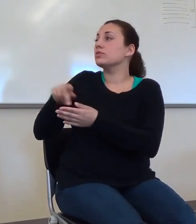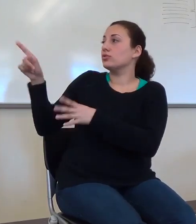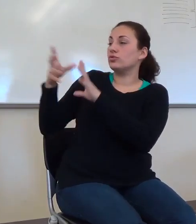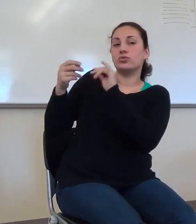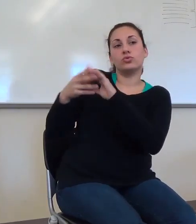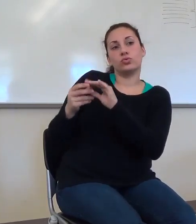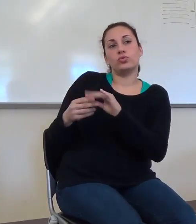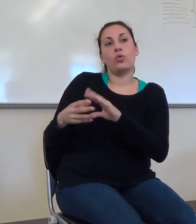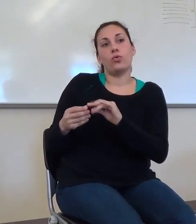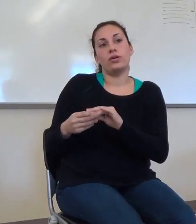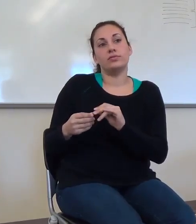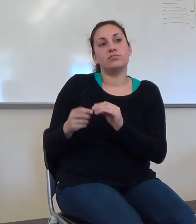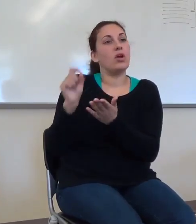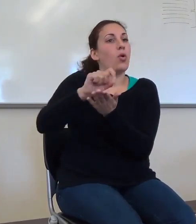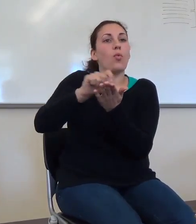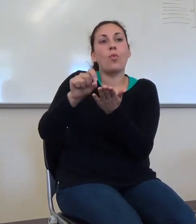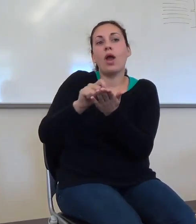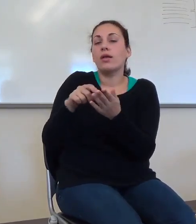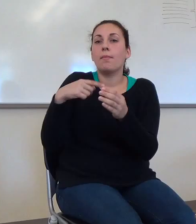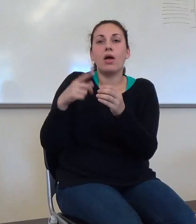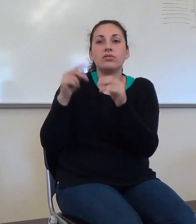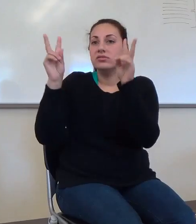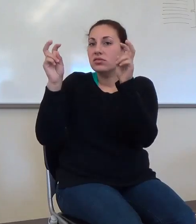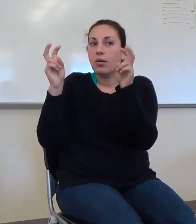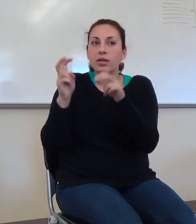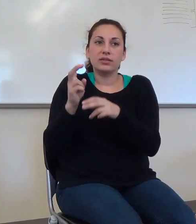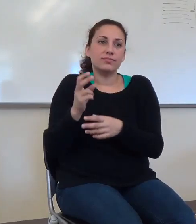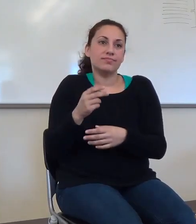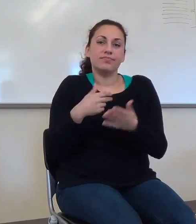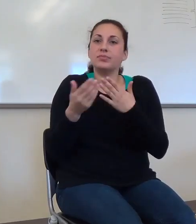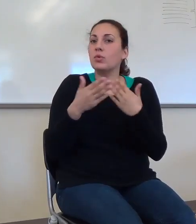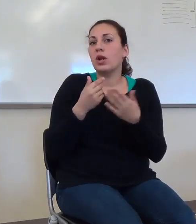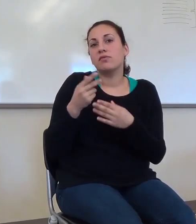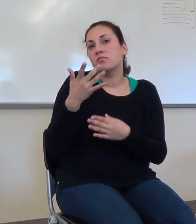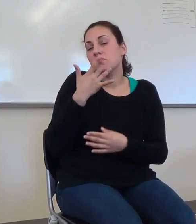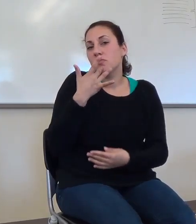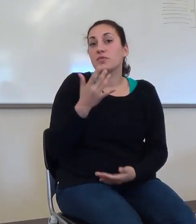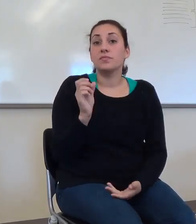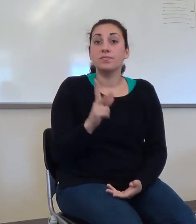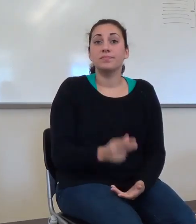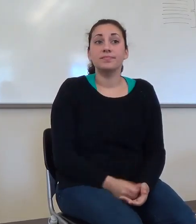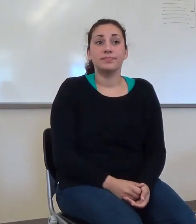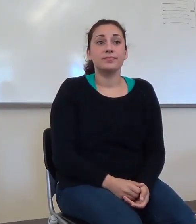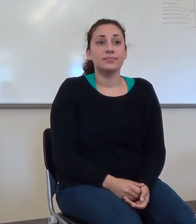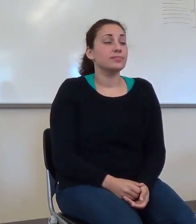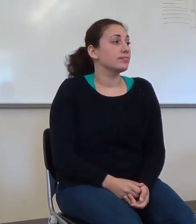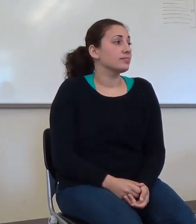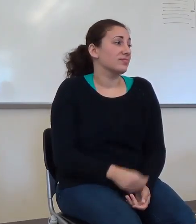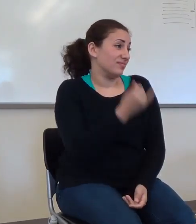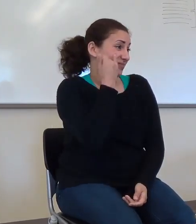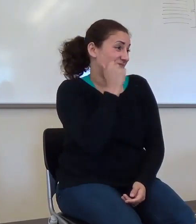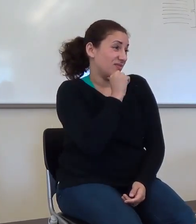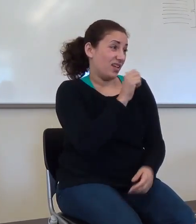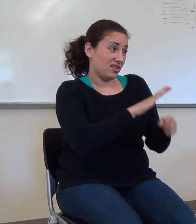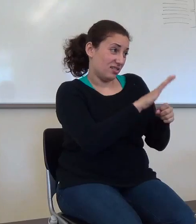write something about what you find out if you're interested in these things. So if you're interested, how is human rights different from civil